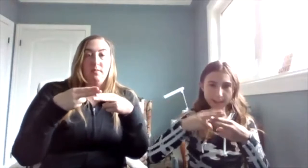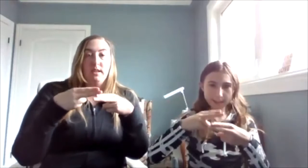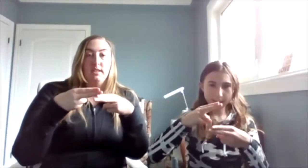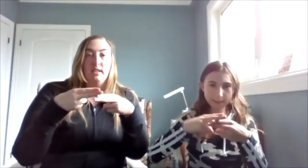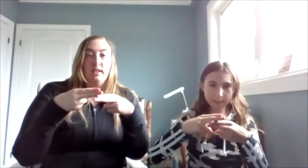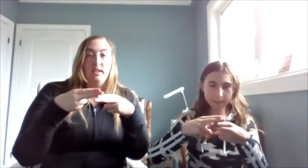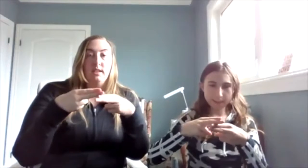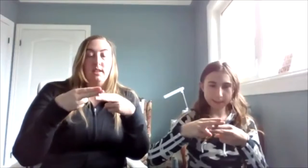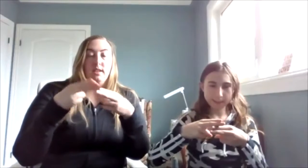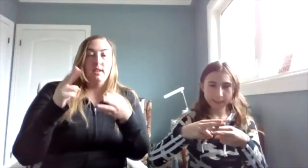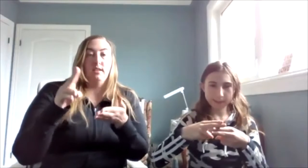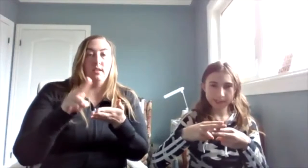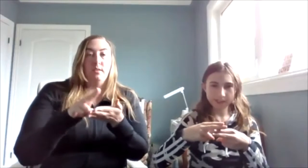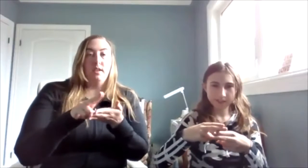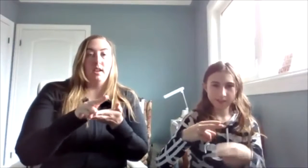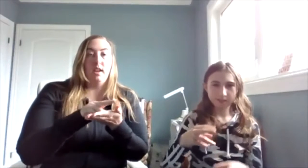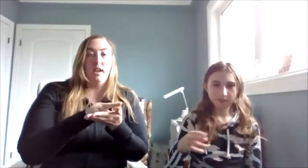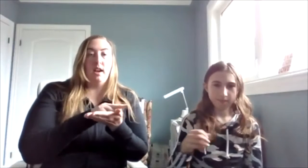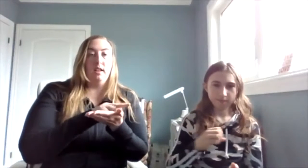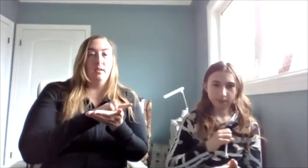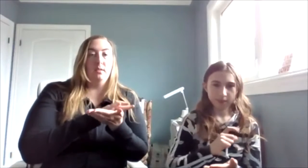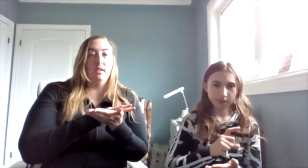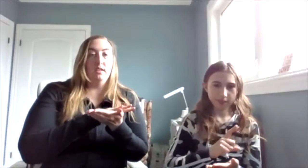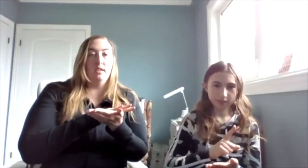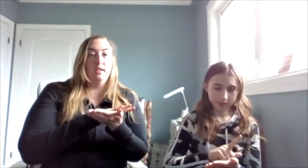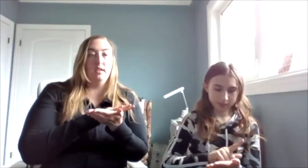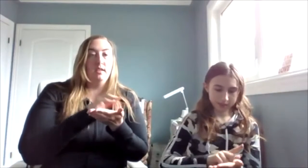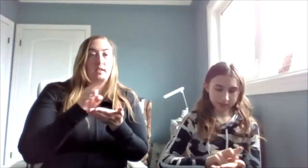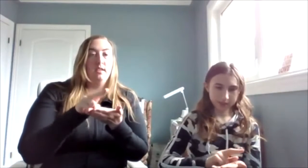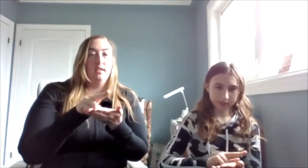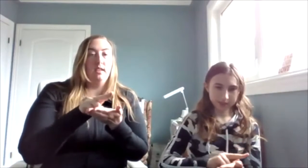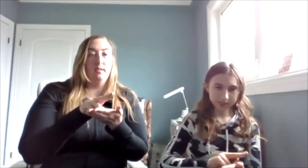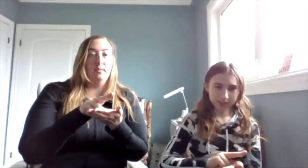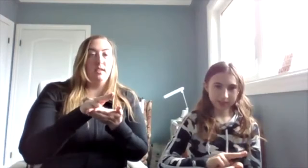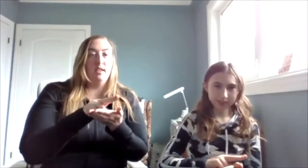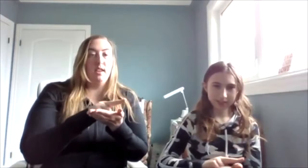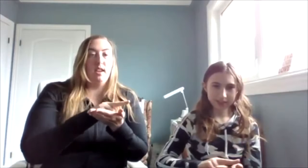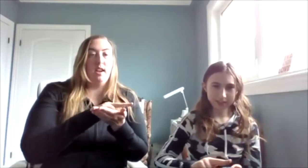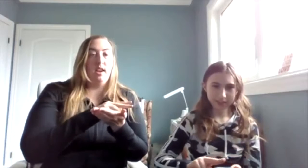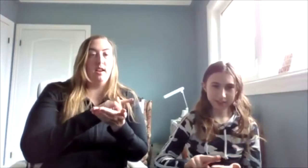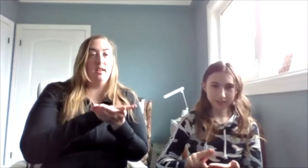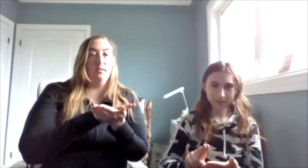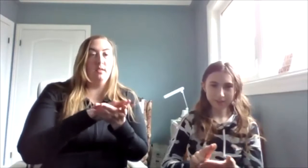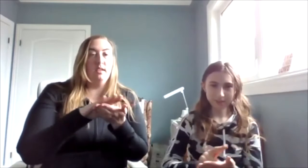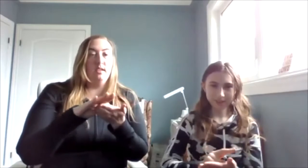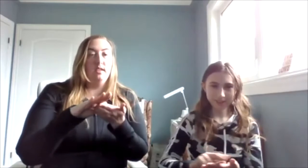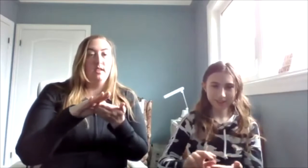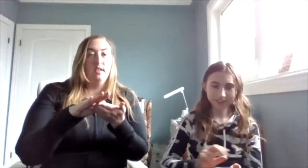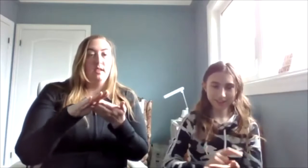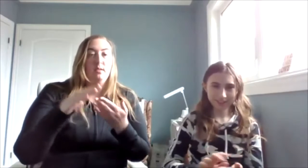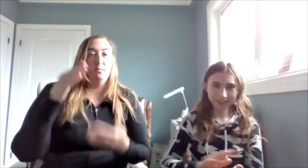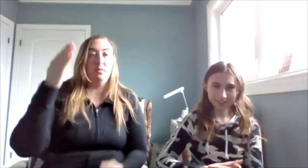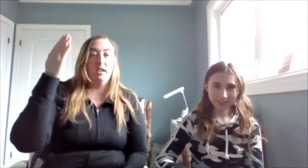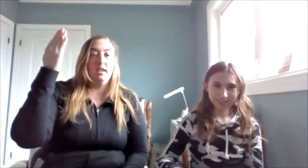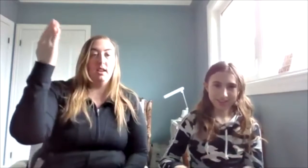twice. So, hallowed, yep, hallowed be